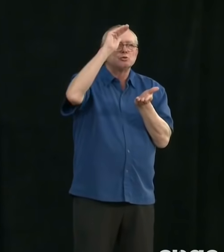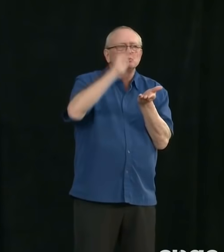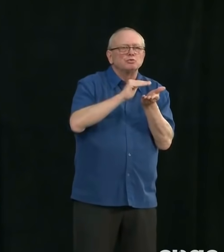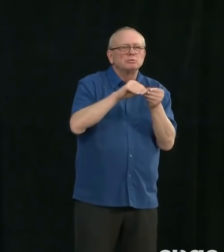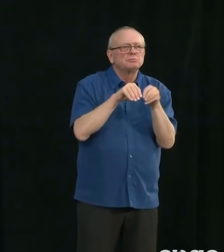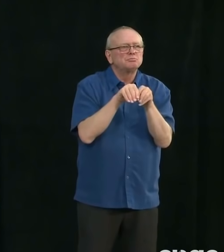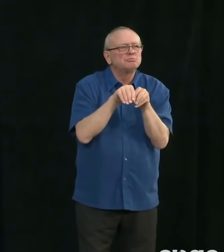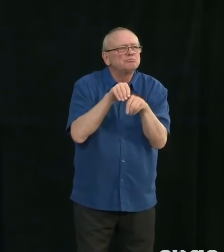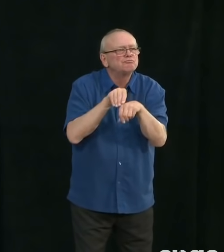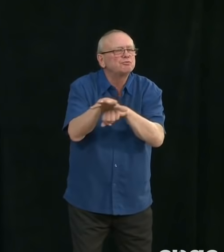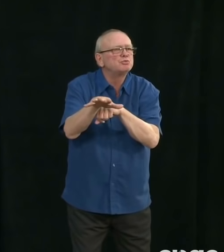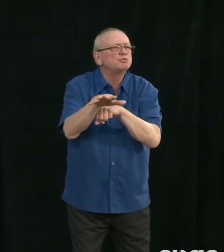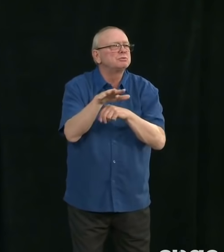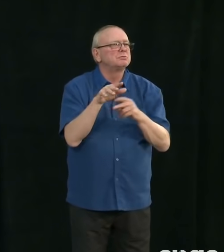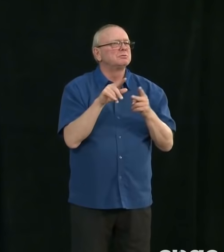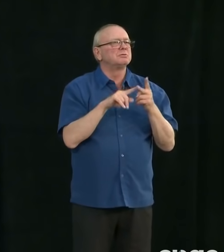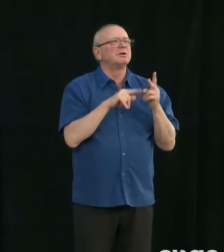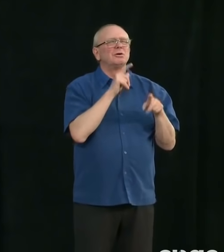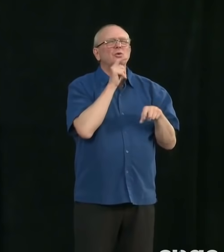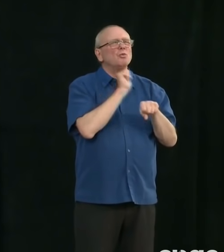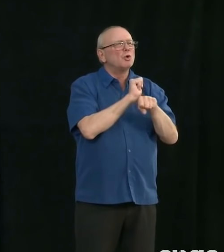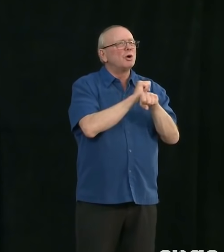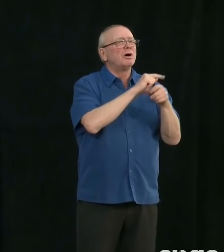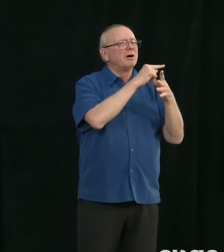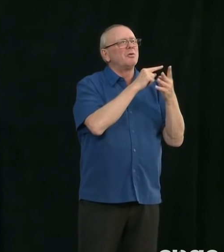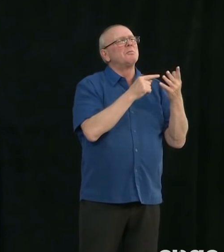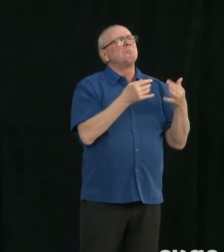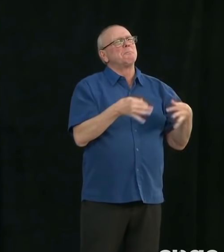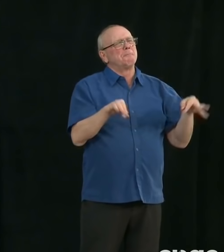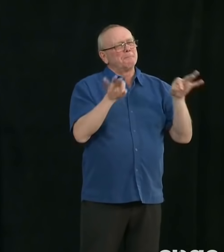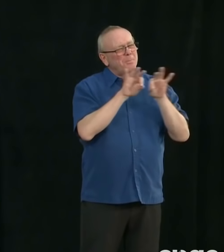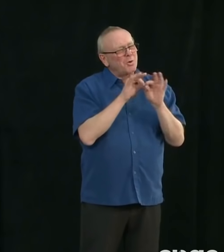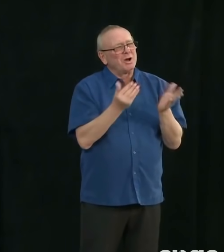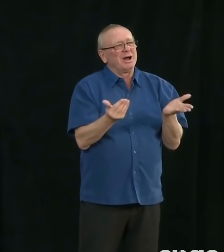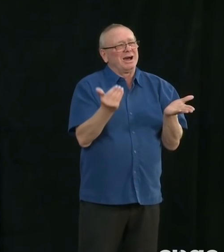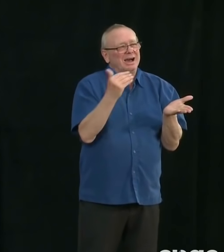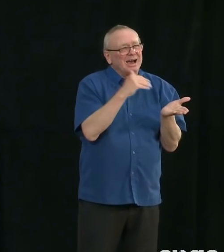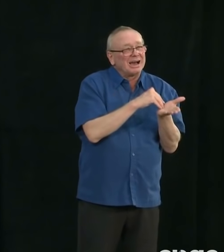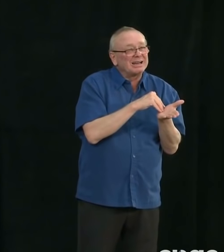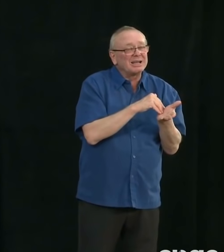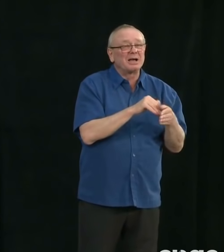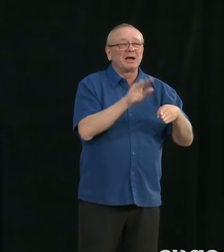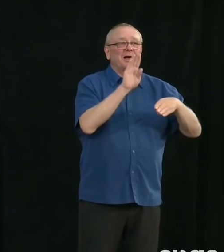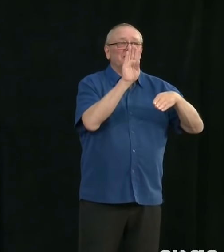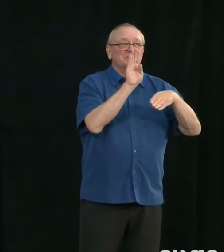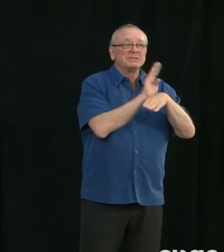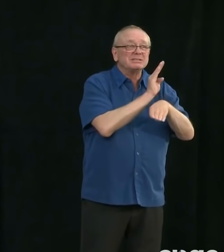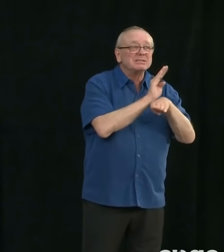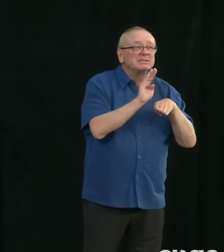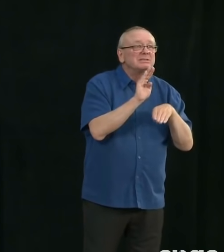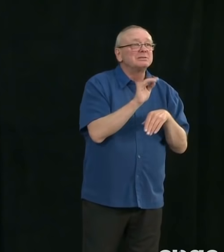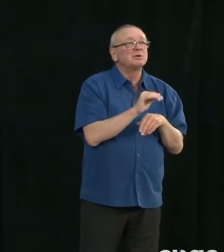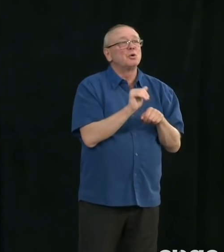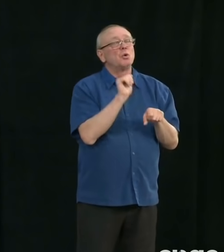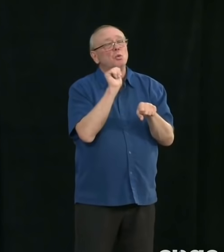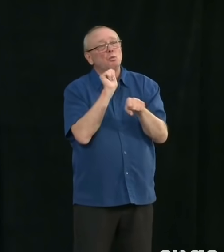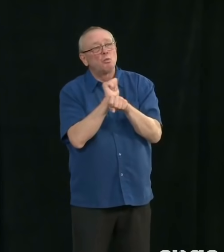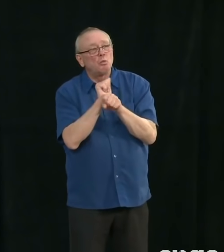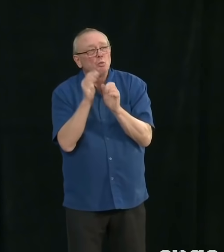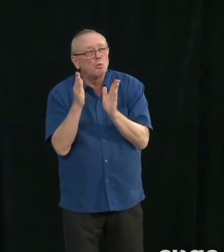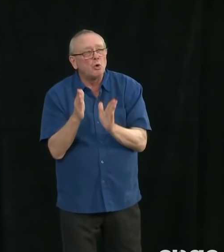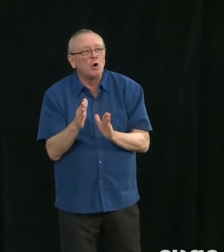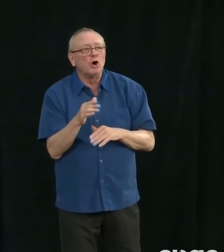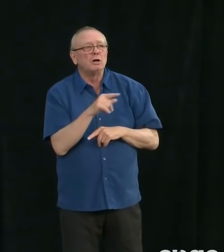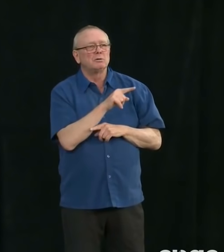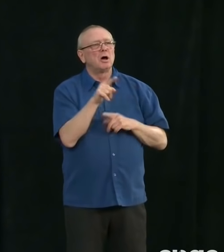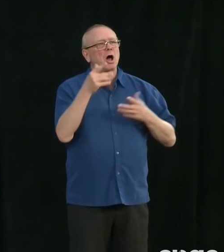well. So I think the important piece again is that workers and businesses are aware of the resources that have already been made available.